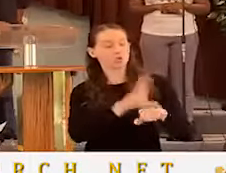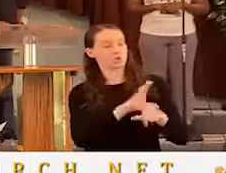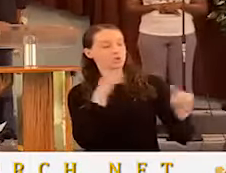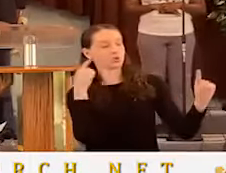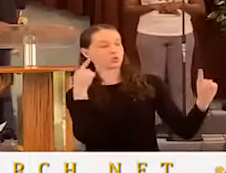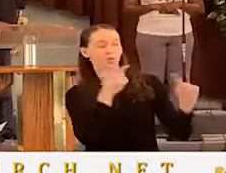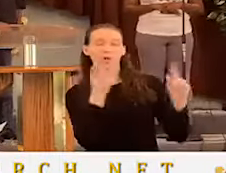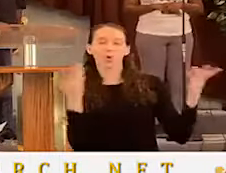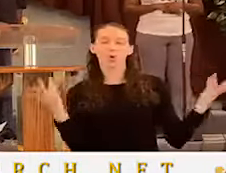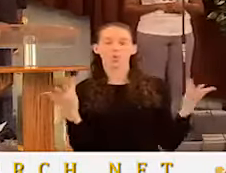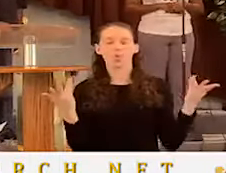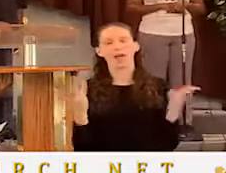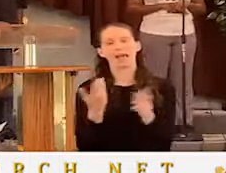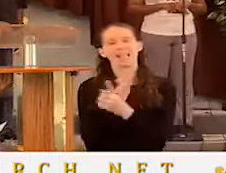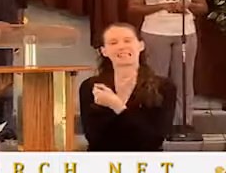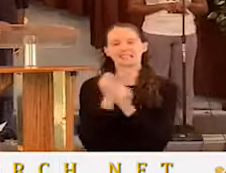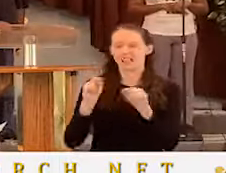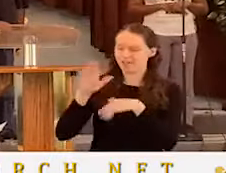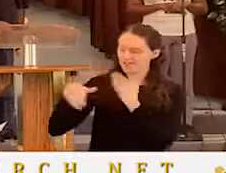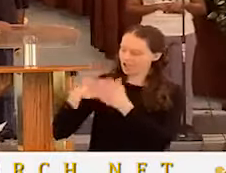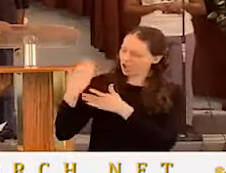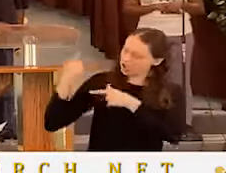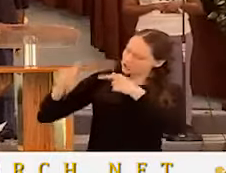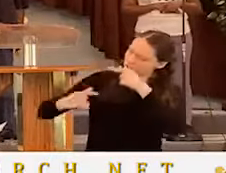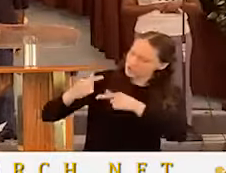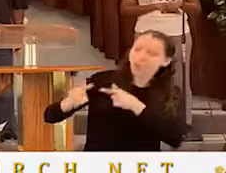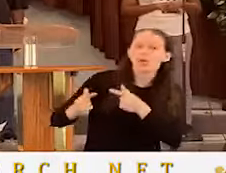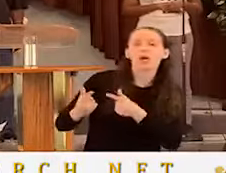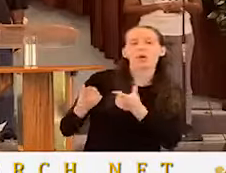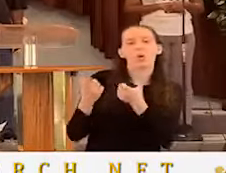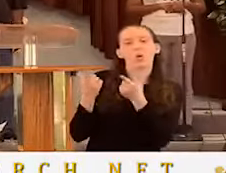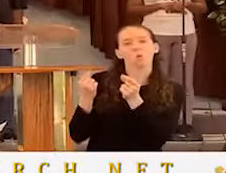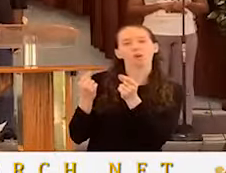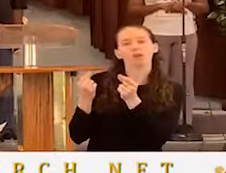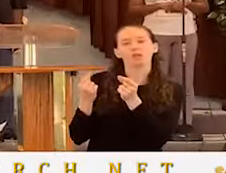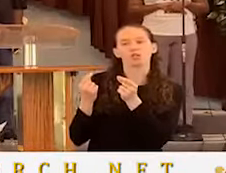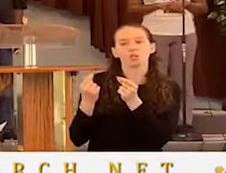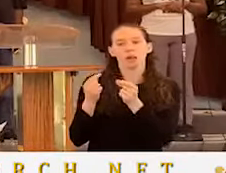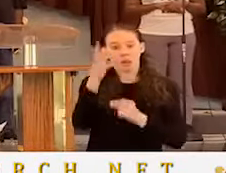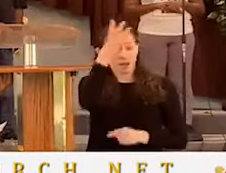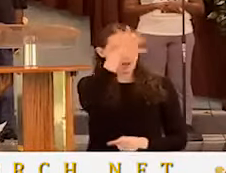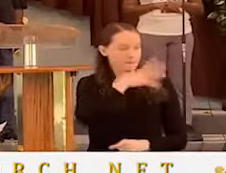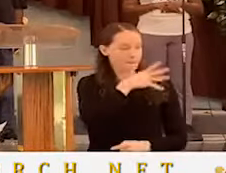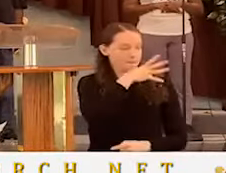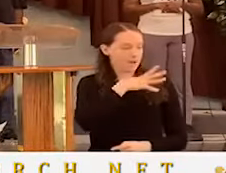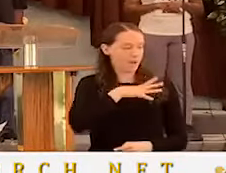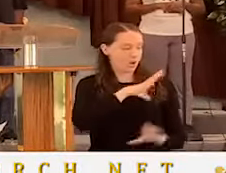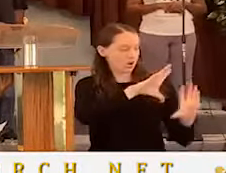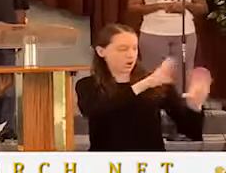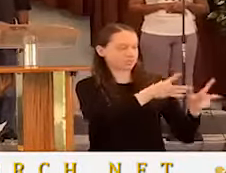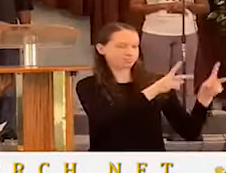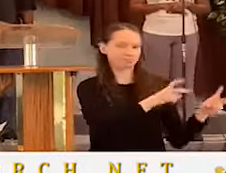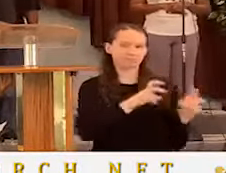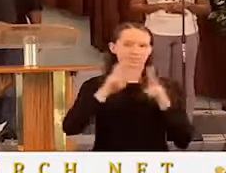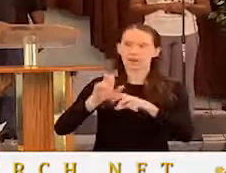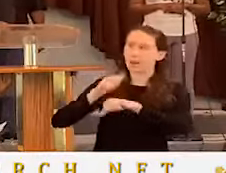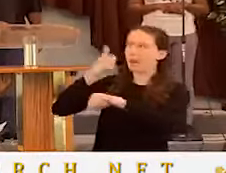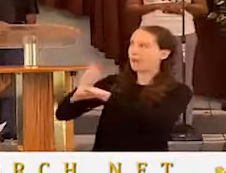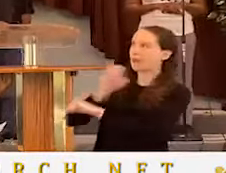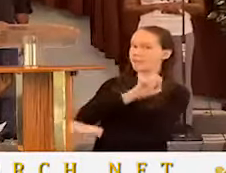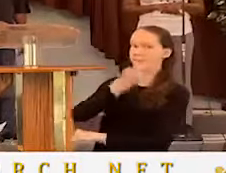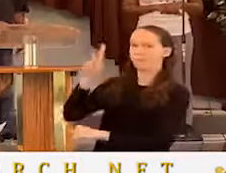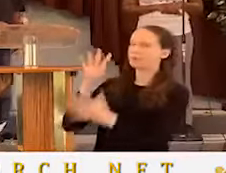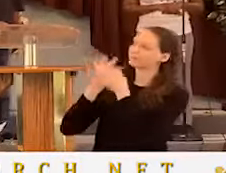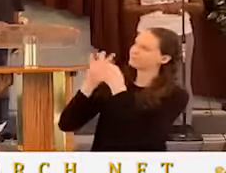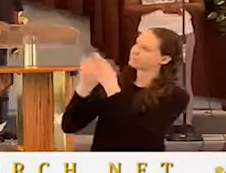mission is to save our generation by restoring men and women back to their